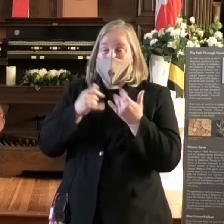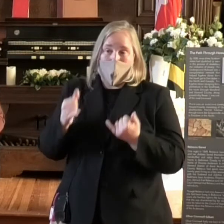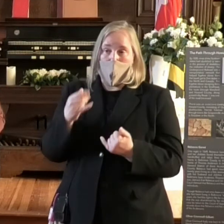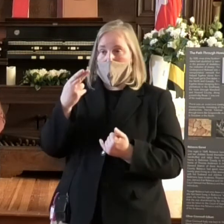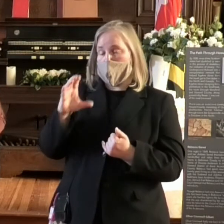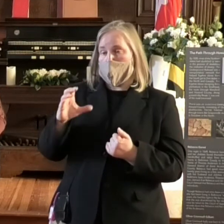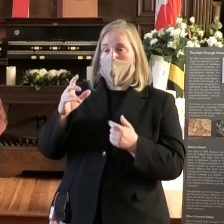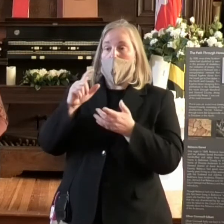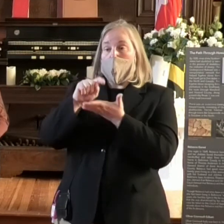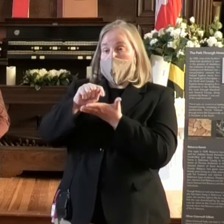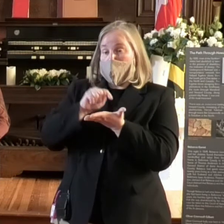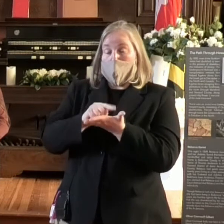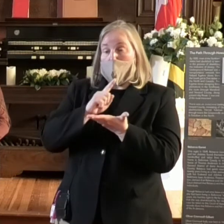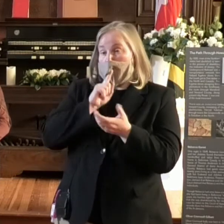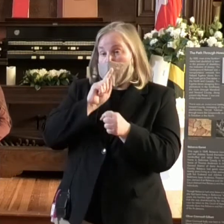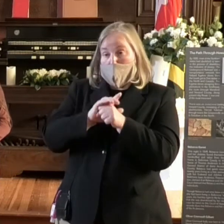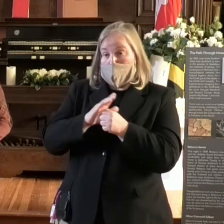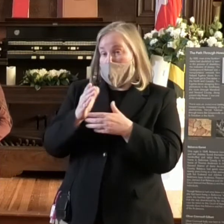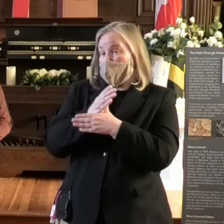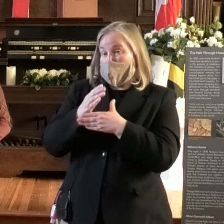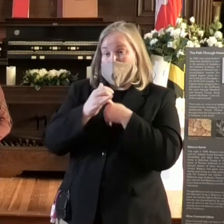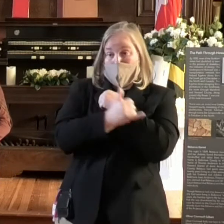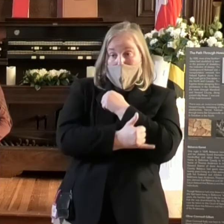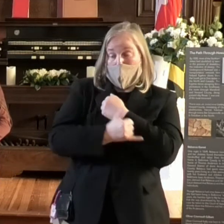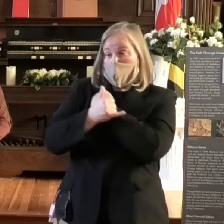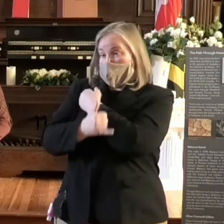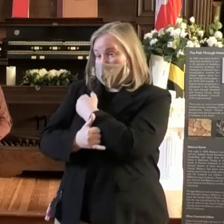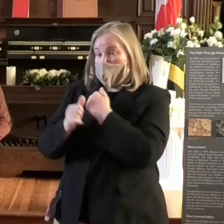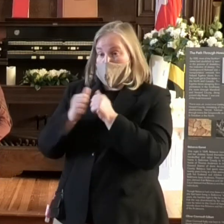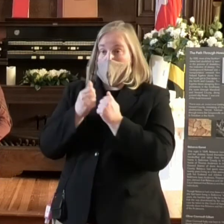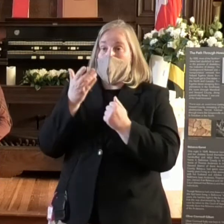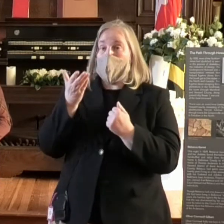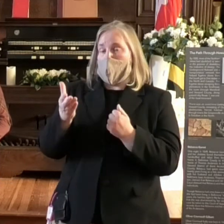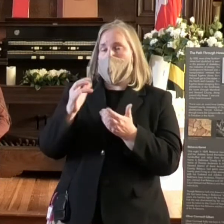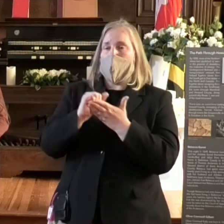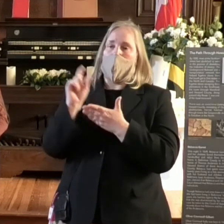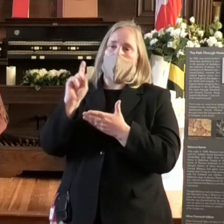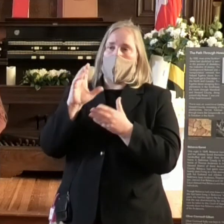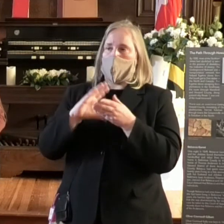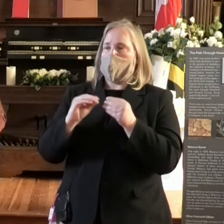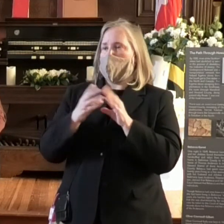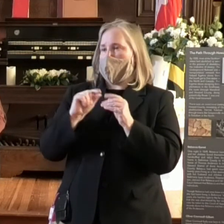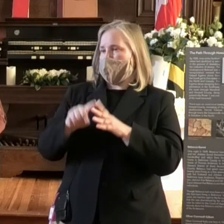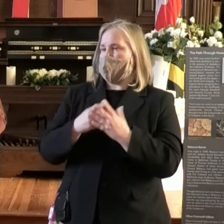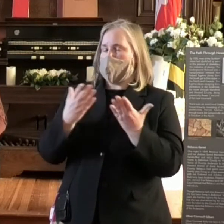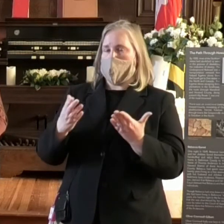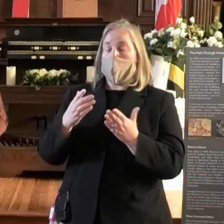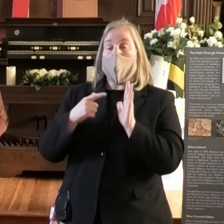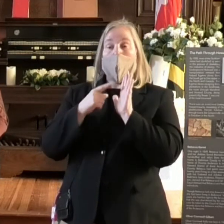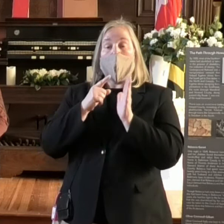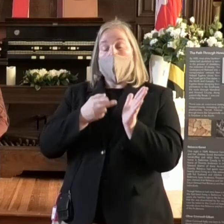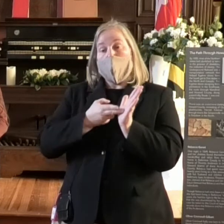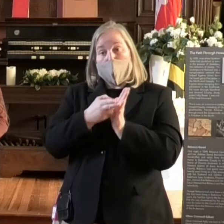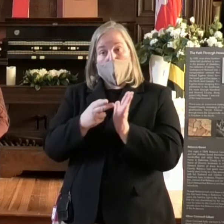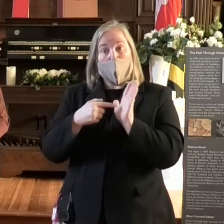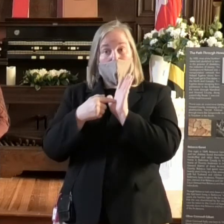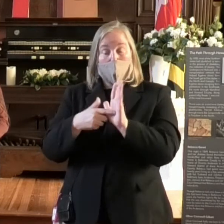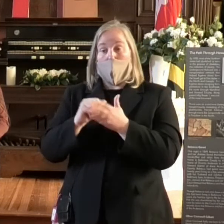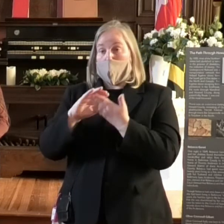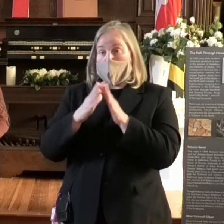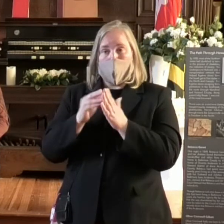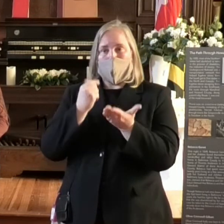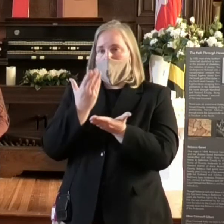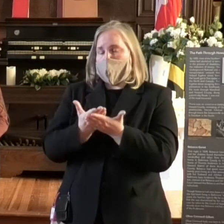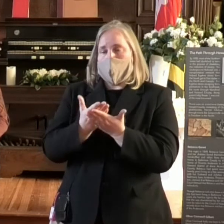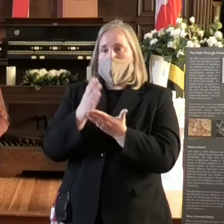promises between nations. With them is where our story begins here. The true reflection of a community is evident